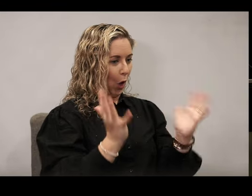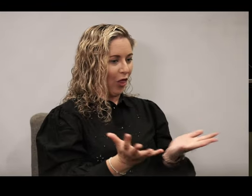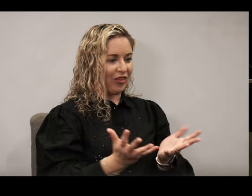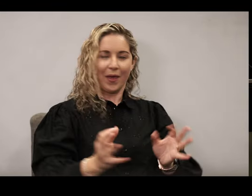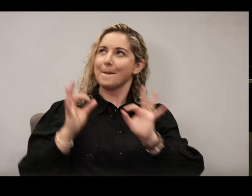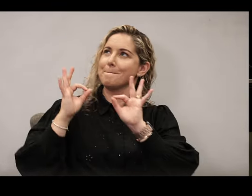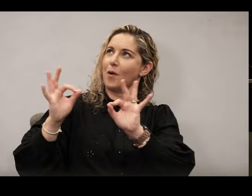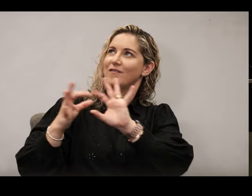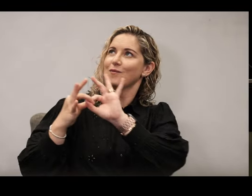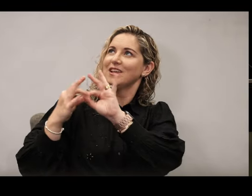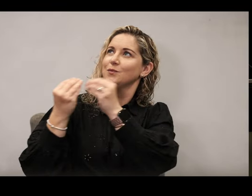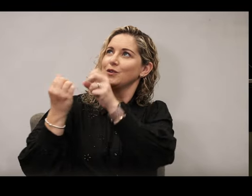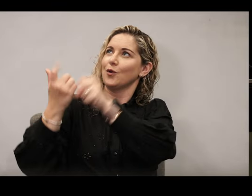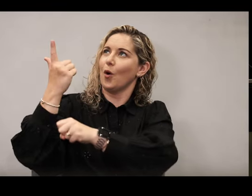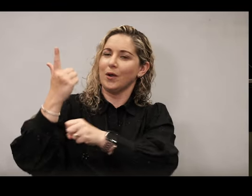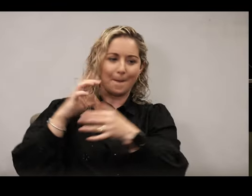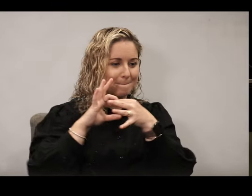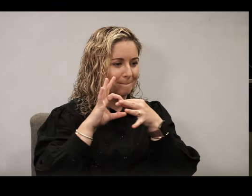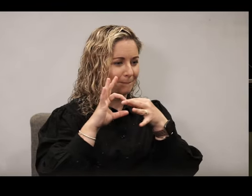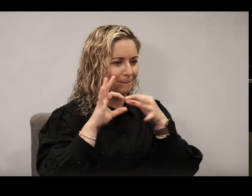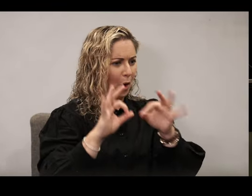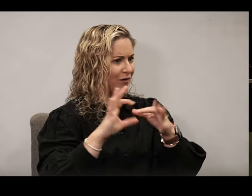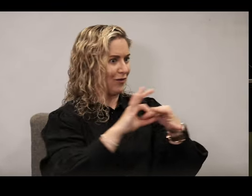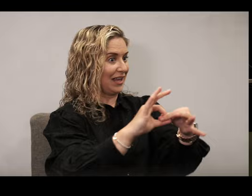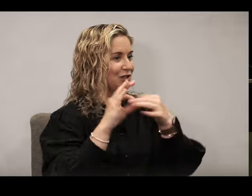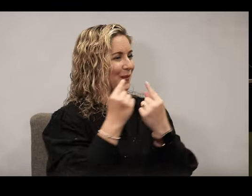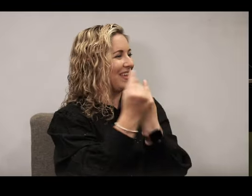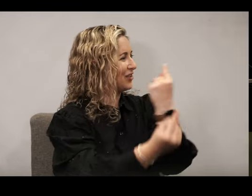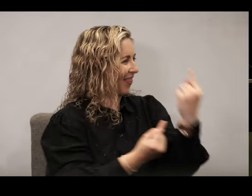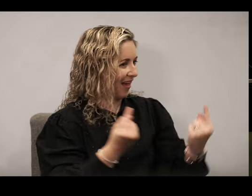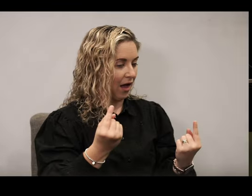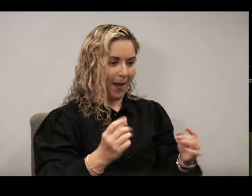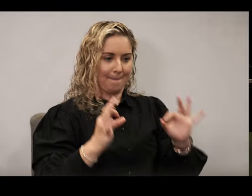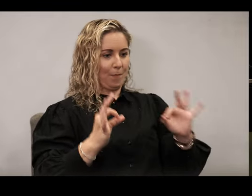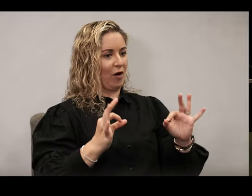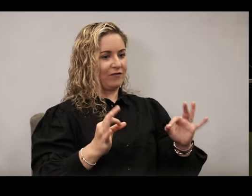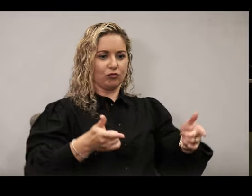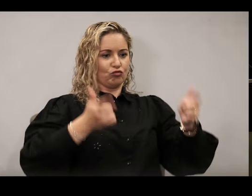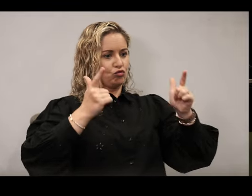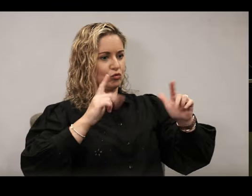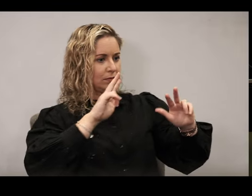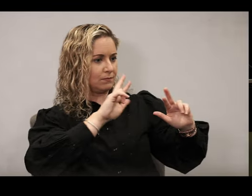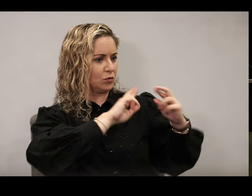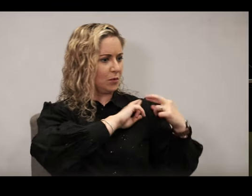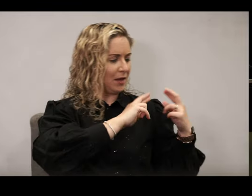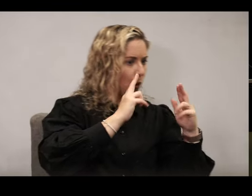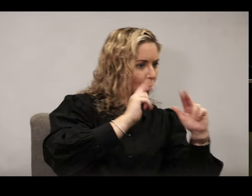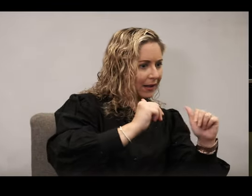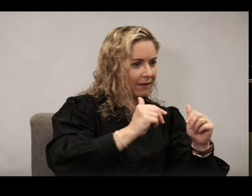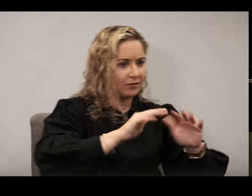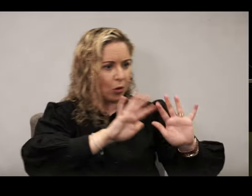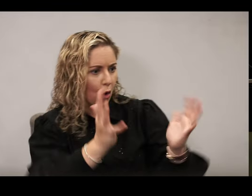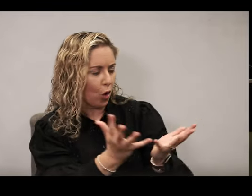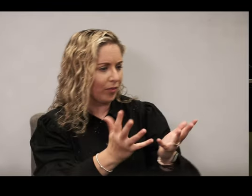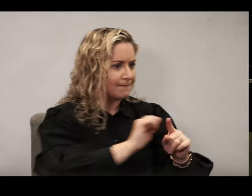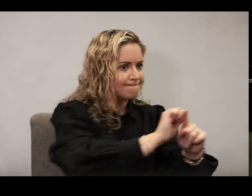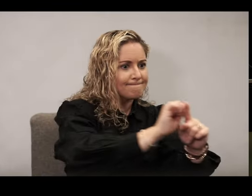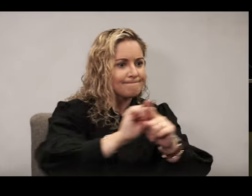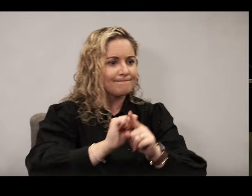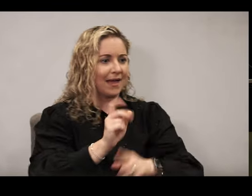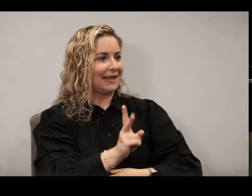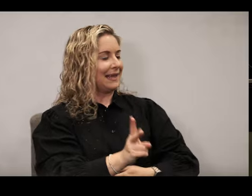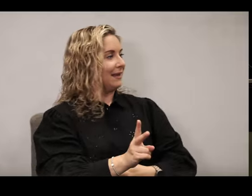loving service towards each other, perfect loving rule over a new and perfected creation. A multitude of